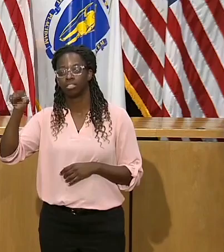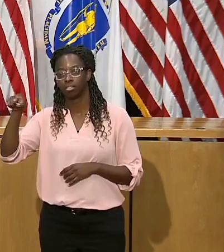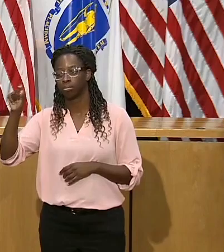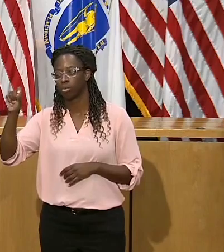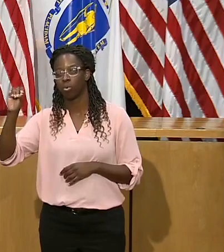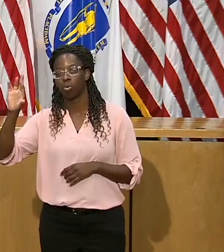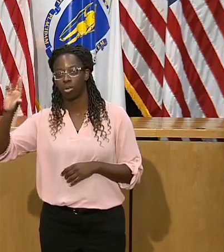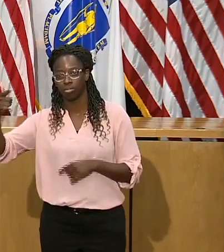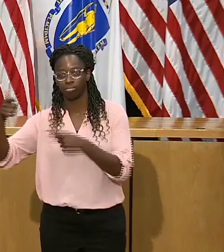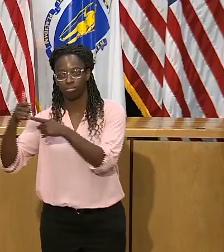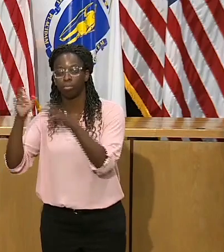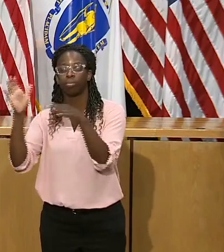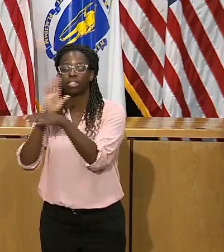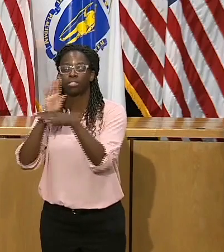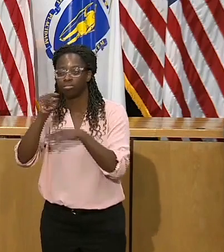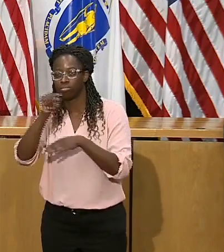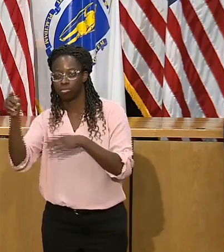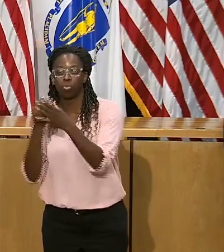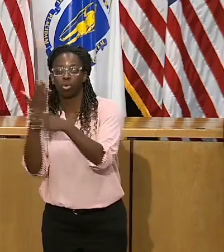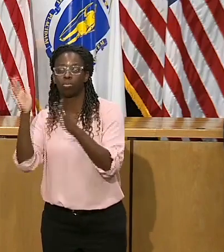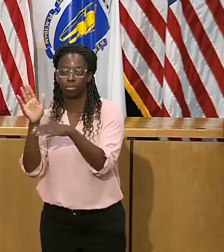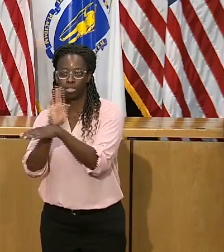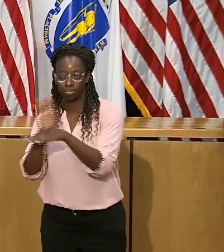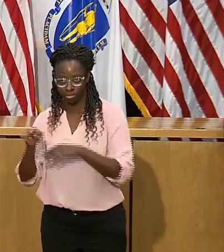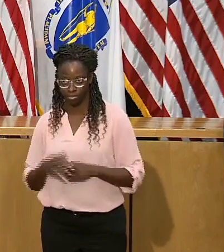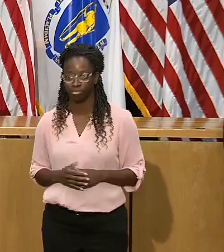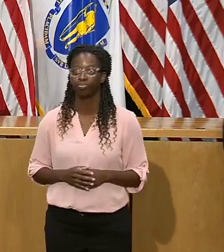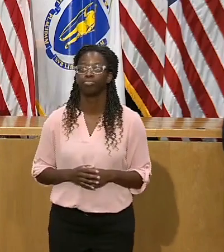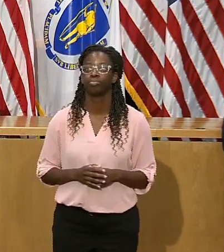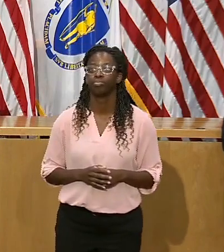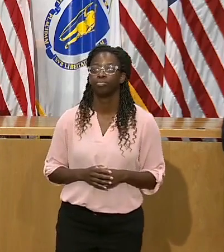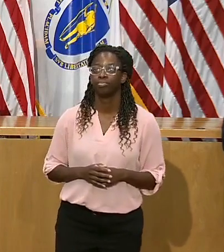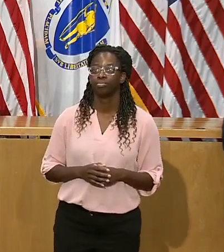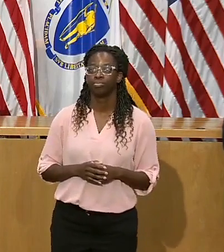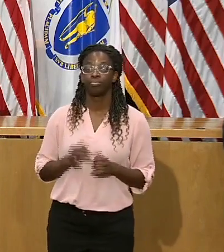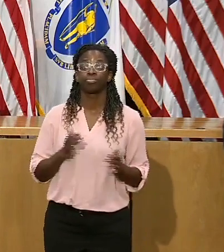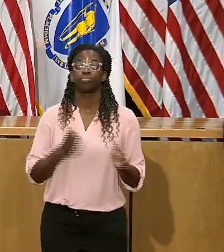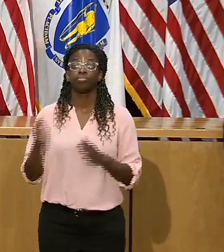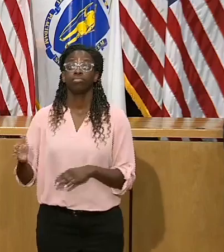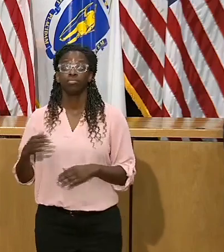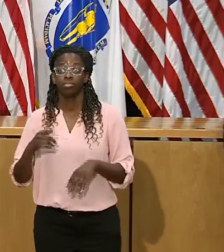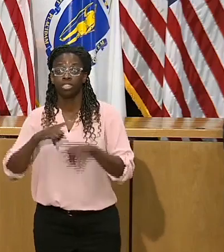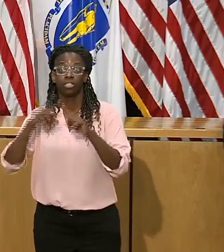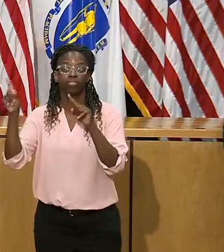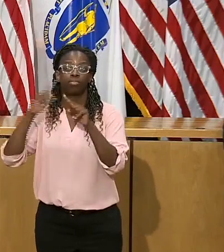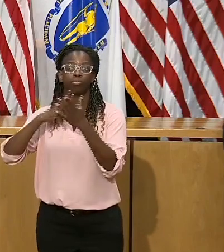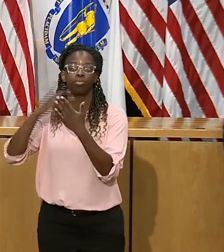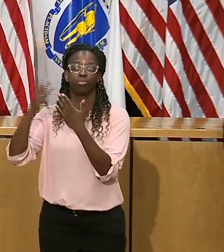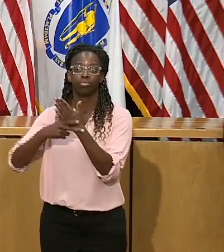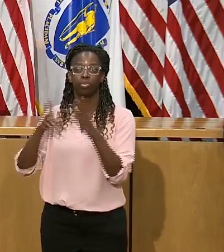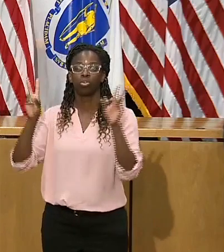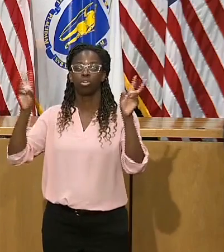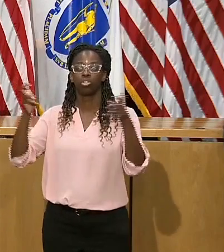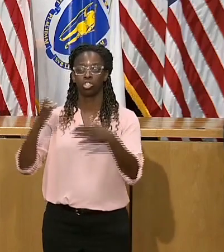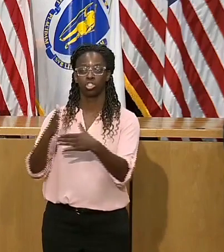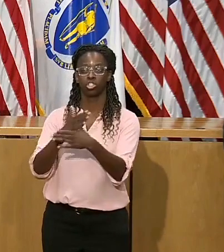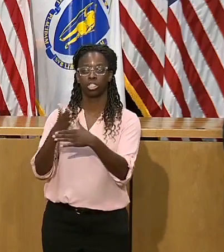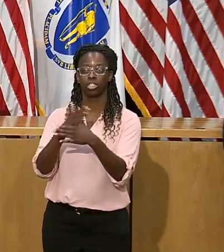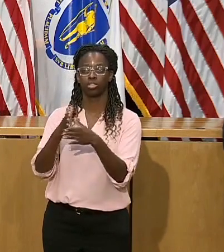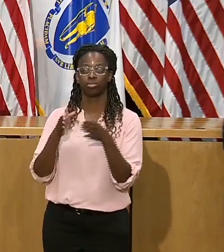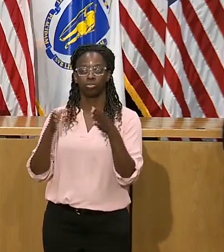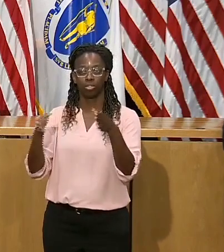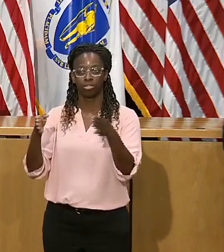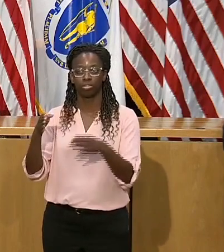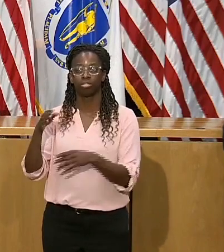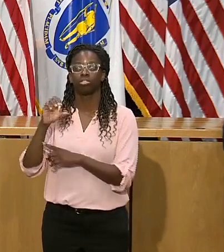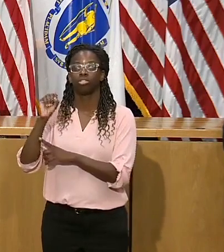programs like shared streets, local recovery planning grants, and mylocalma.com. This